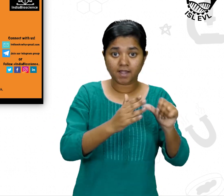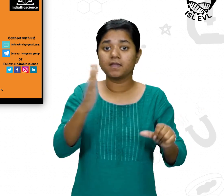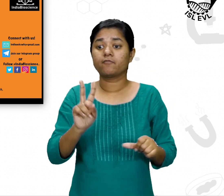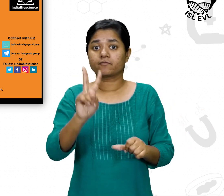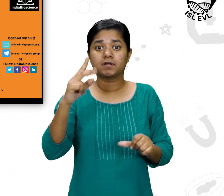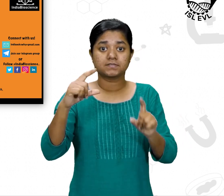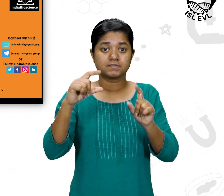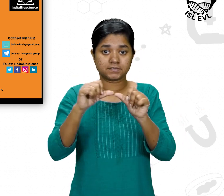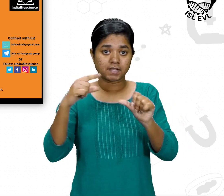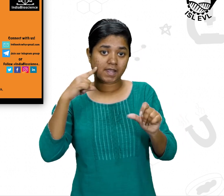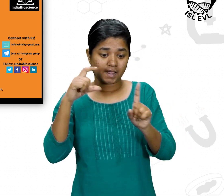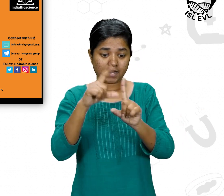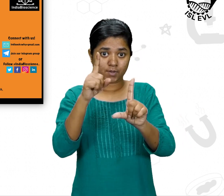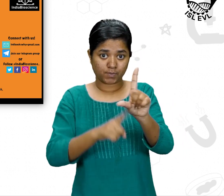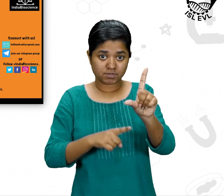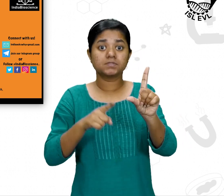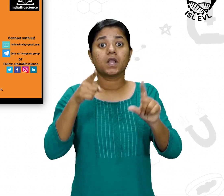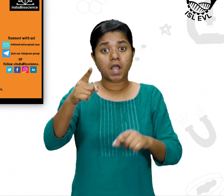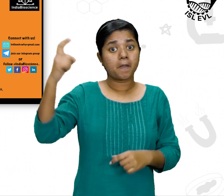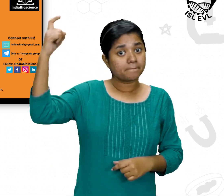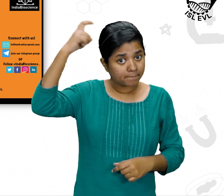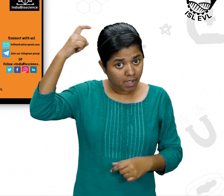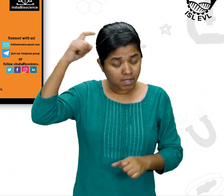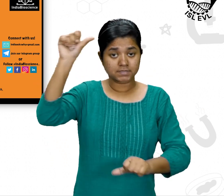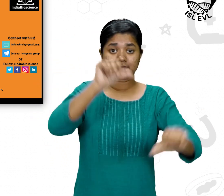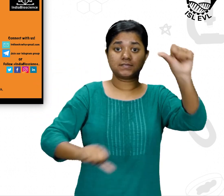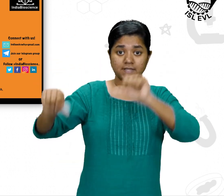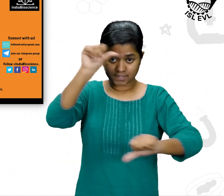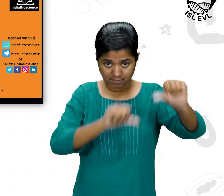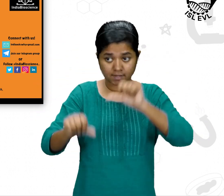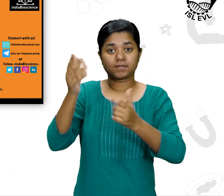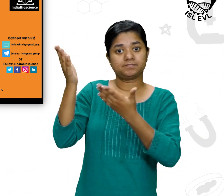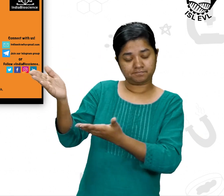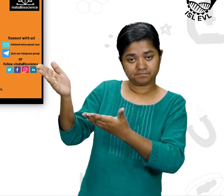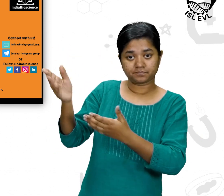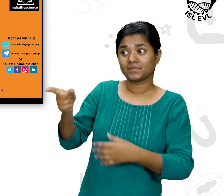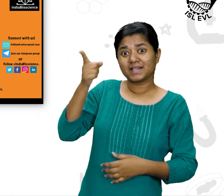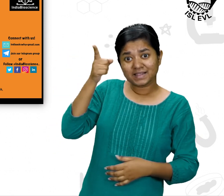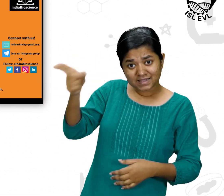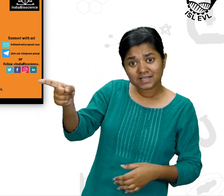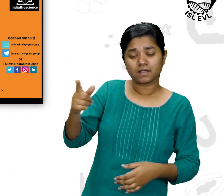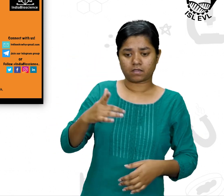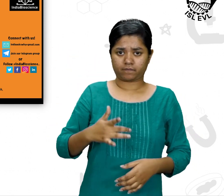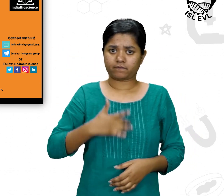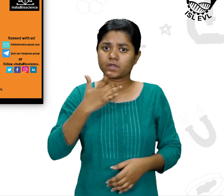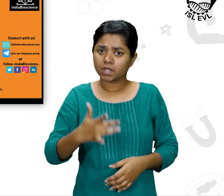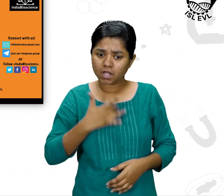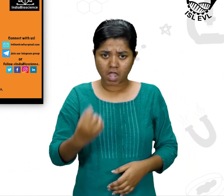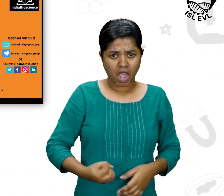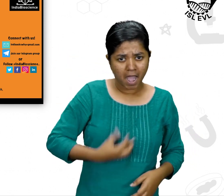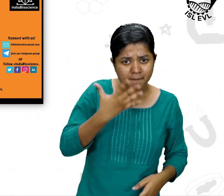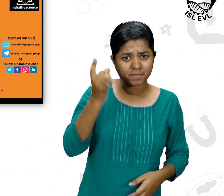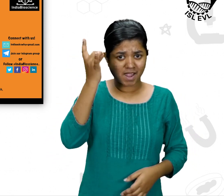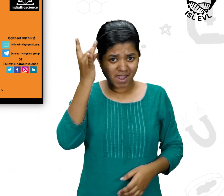and feel. They also ask her about how she studies emotions in the lab using rats.